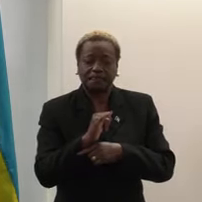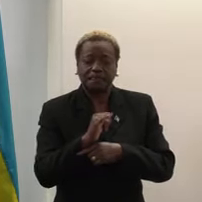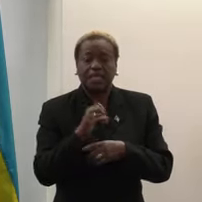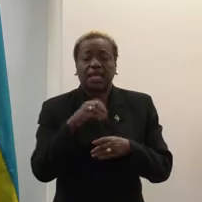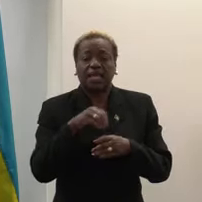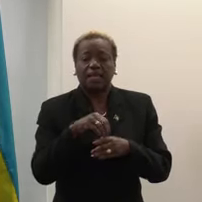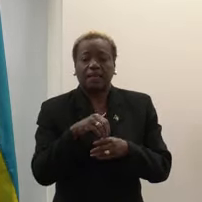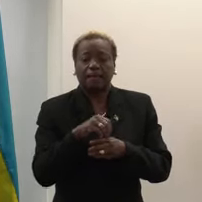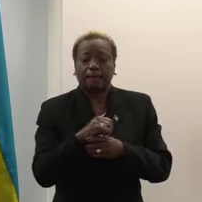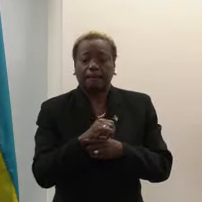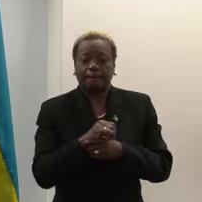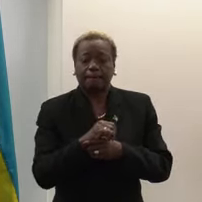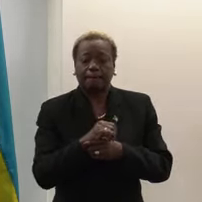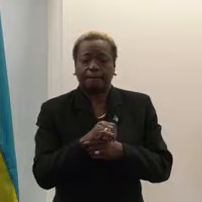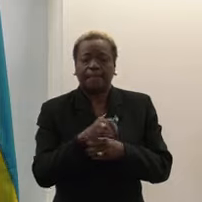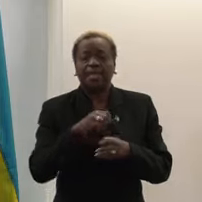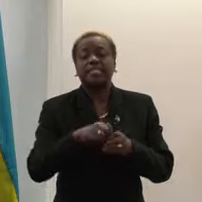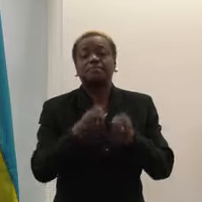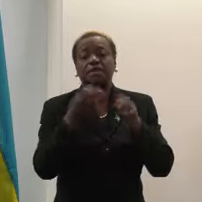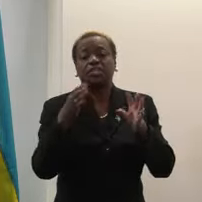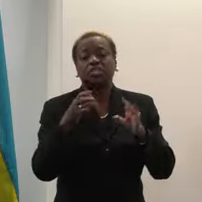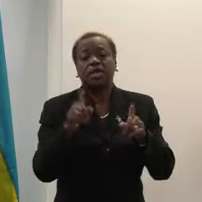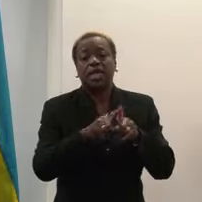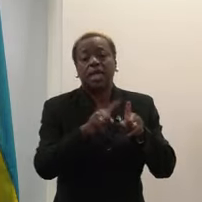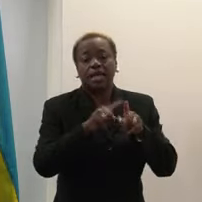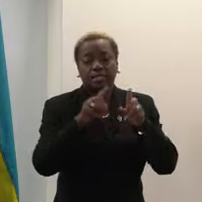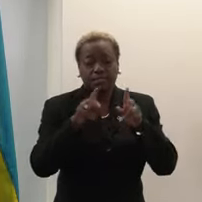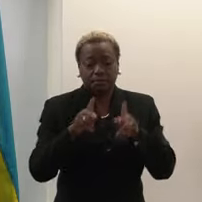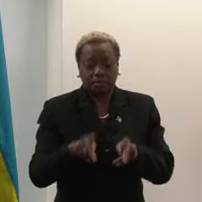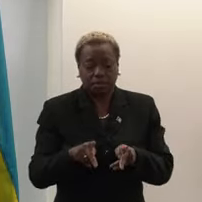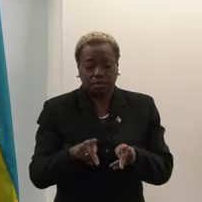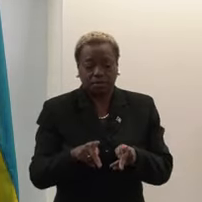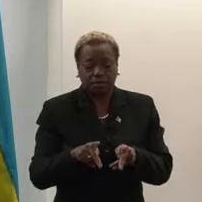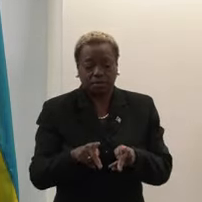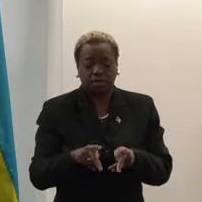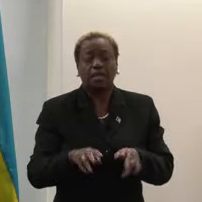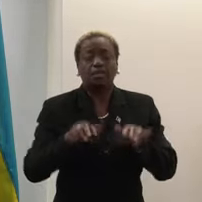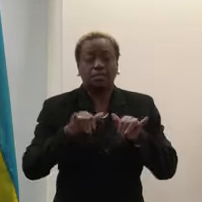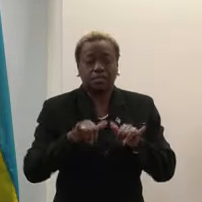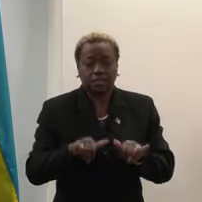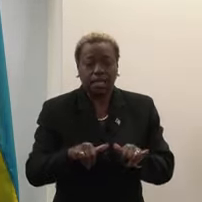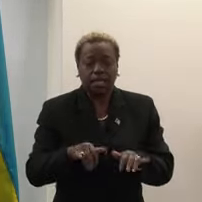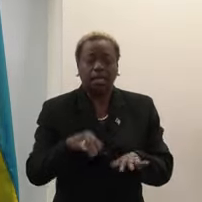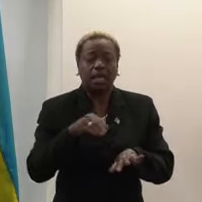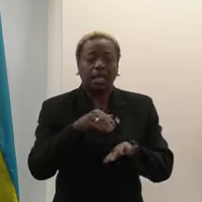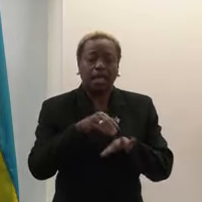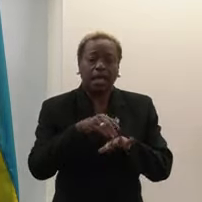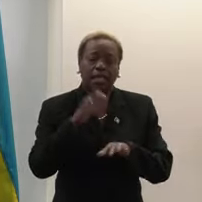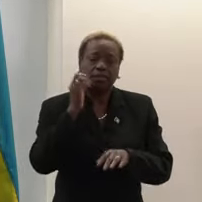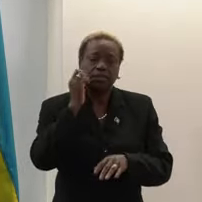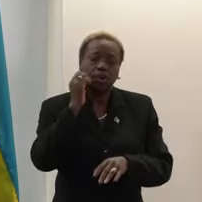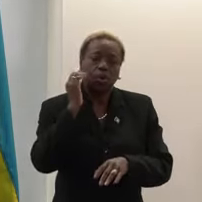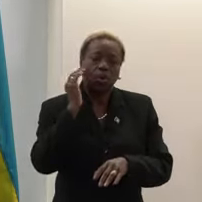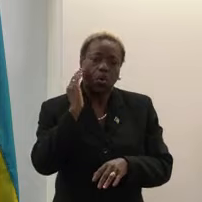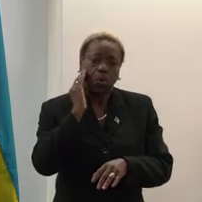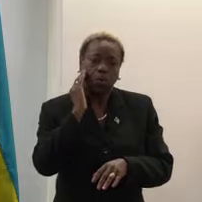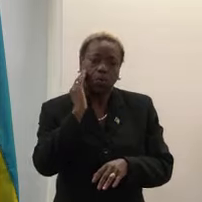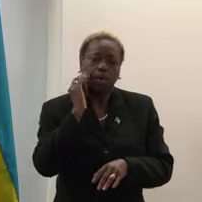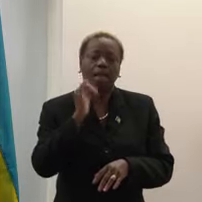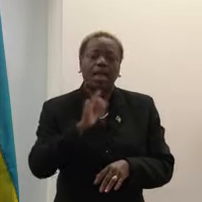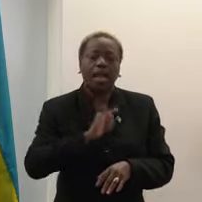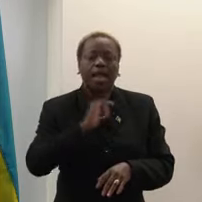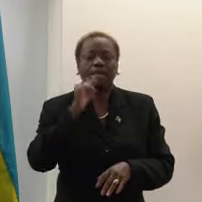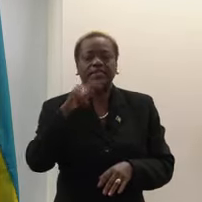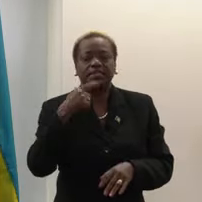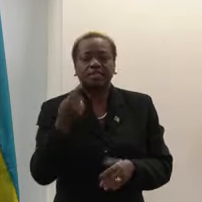in as much as possible, stay at home. And I repeat